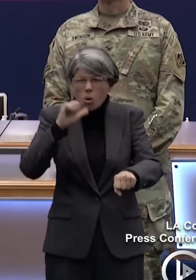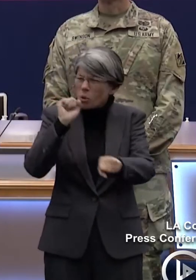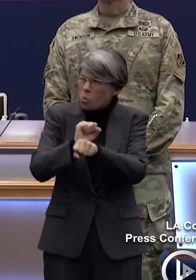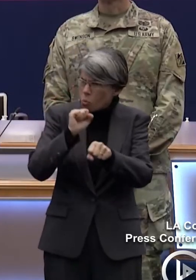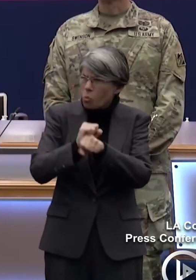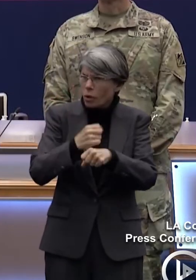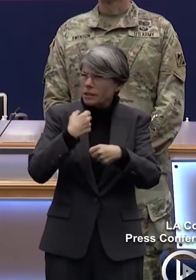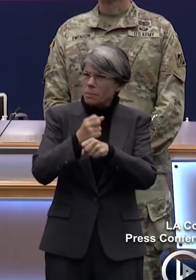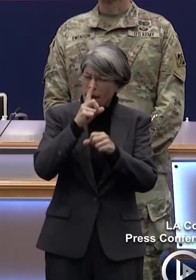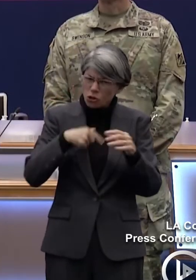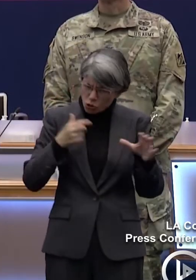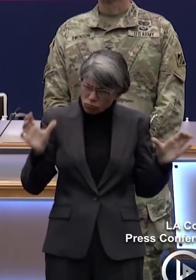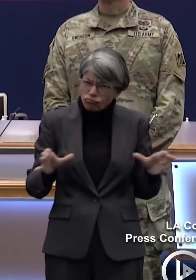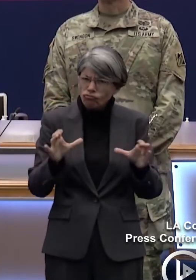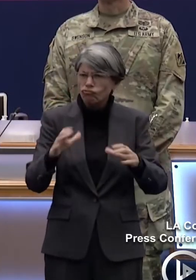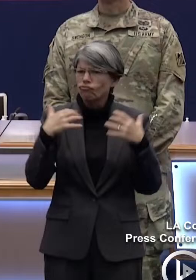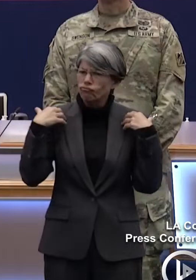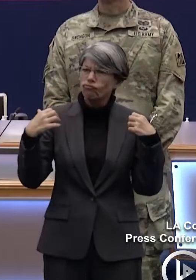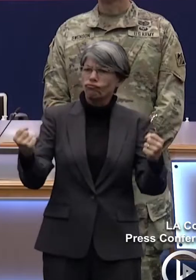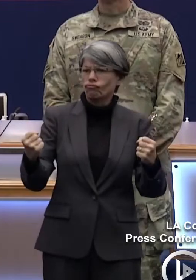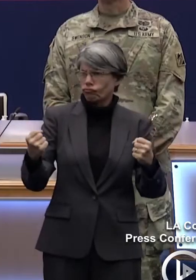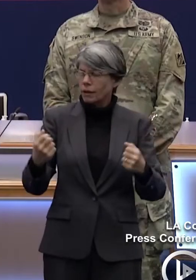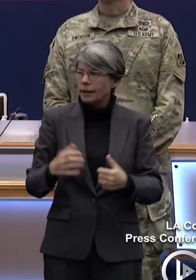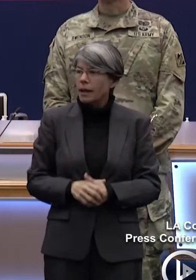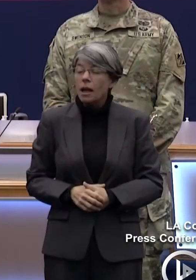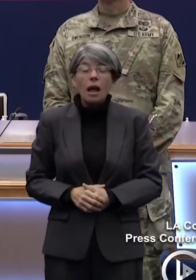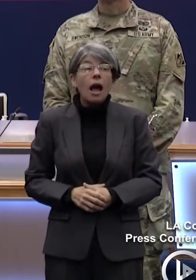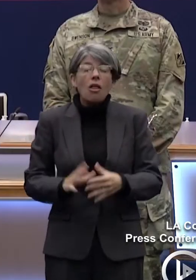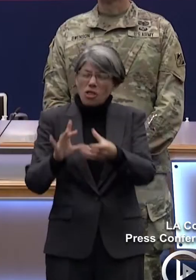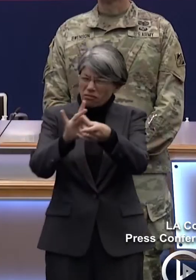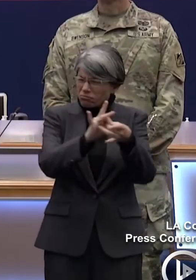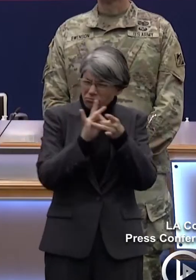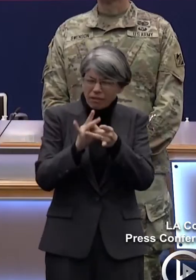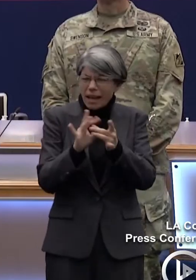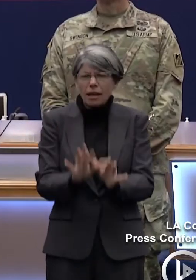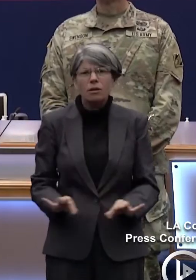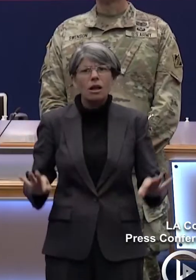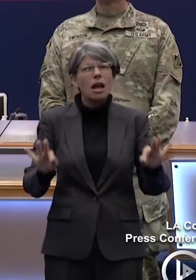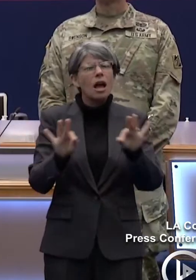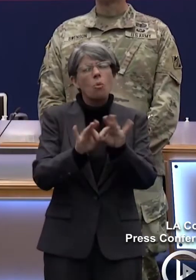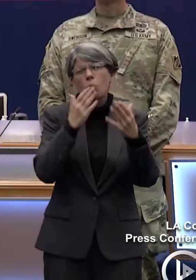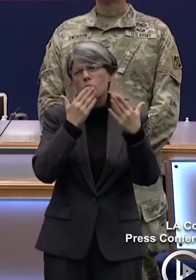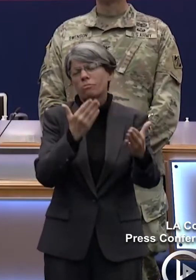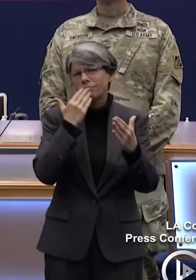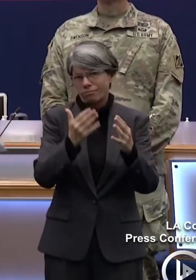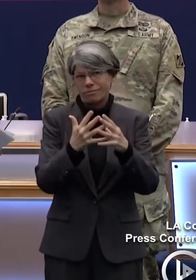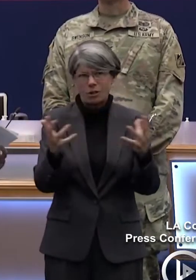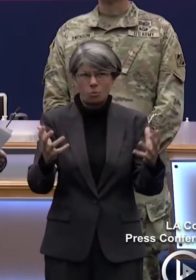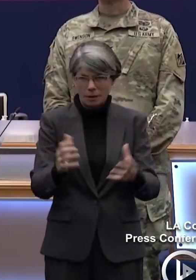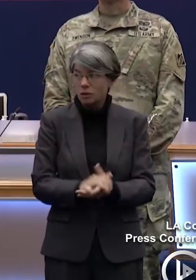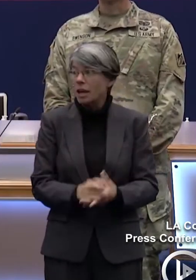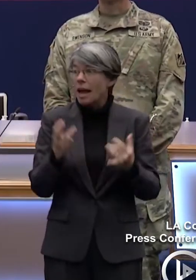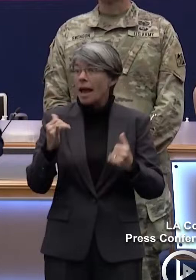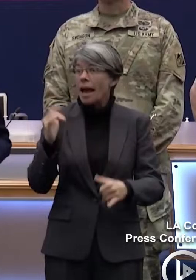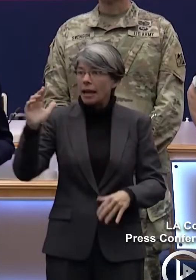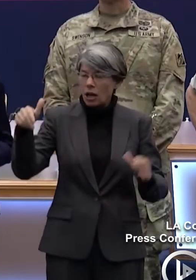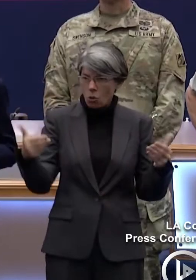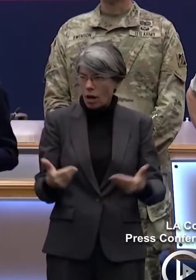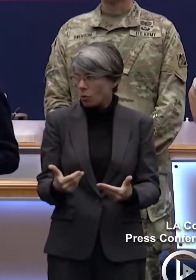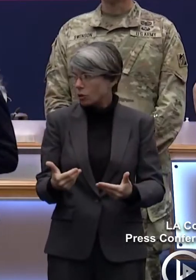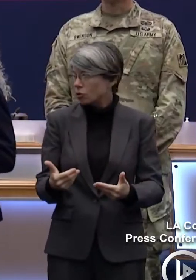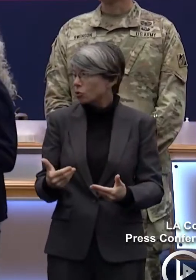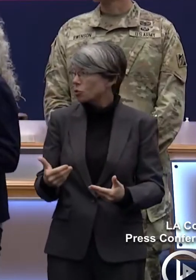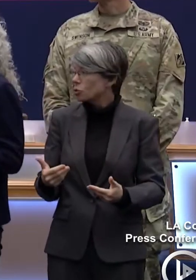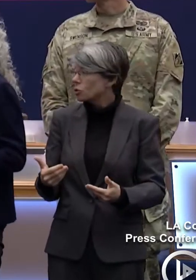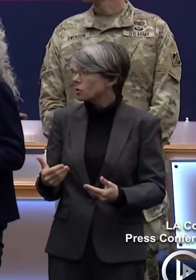guide our recovery efforts. The collaboration is essential, and we're really grateful. Thank you. And now I'm going to